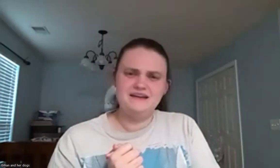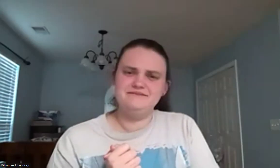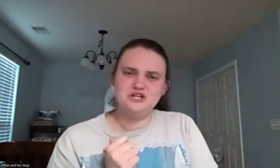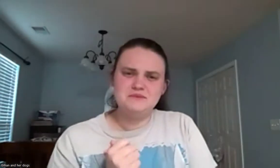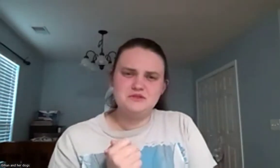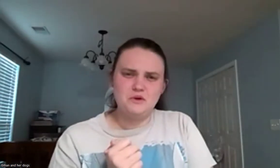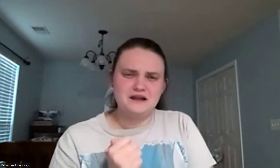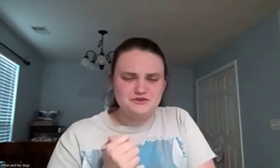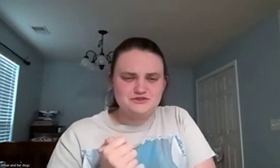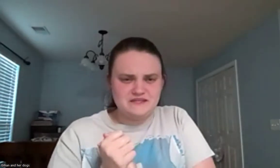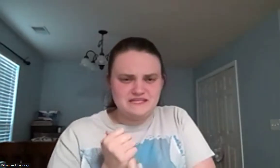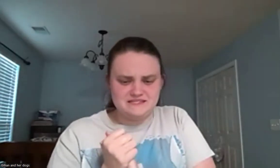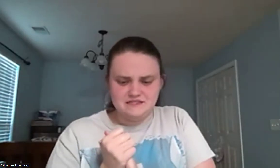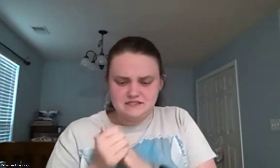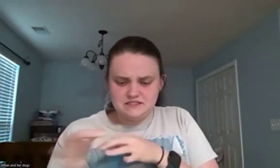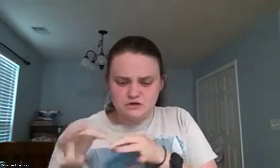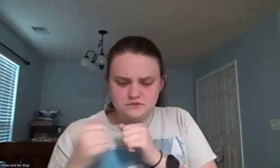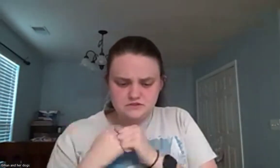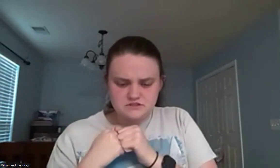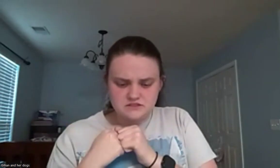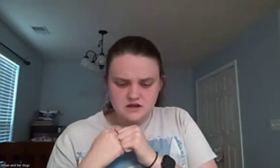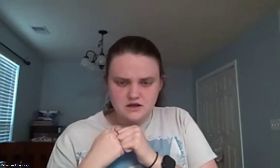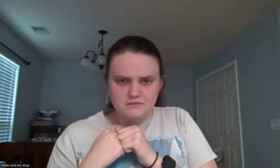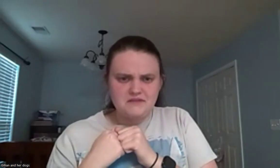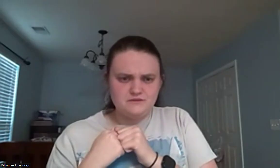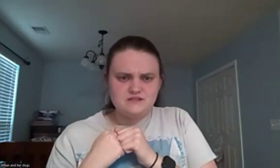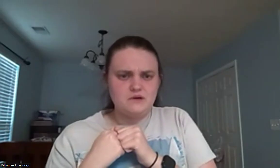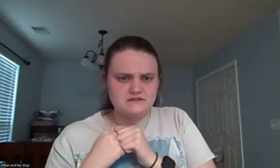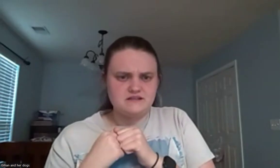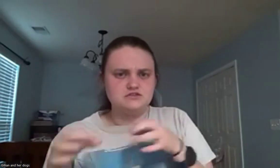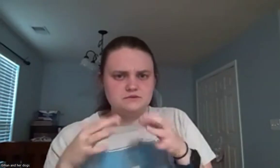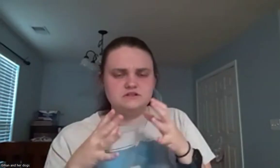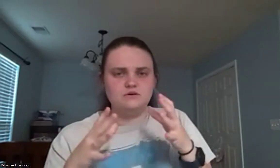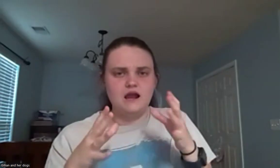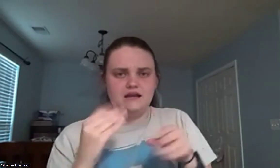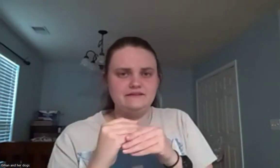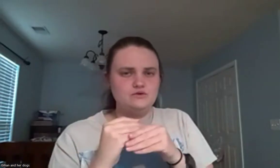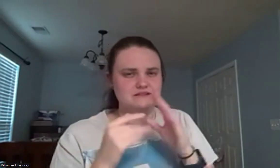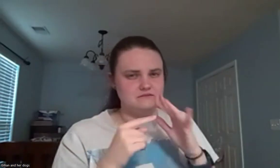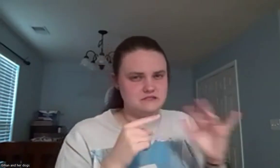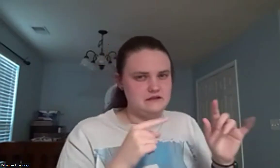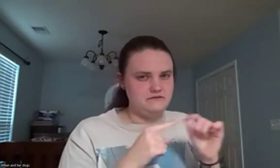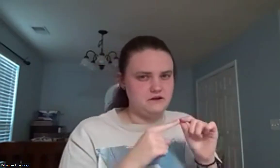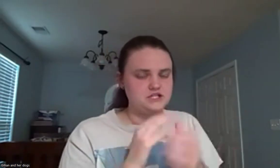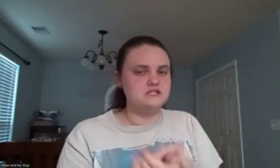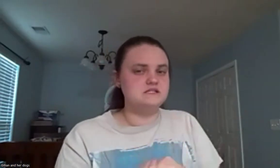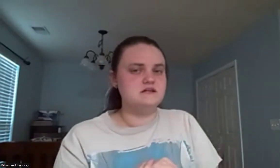trying to remember the word I use for these descriptors. I think was what I said, descriptors, or adding those slightly variations,